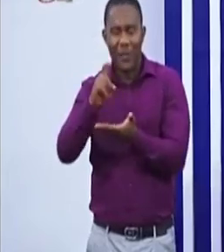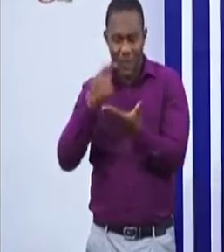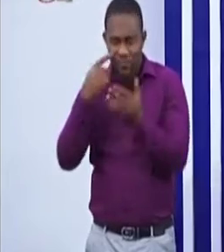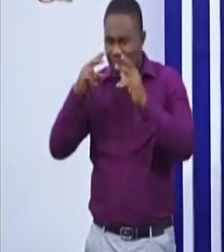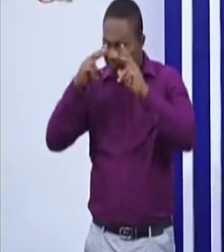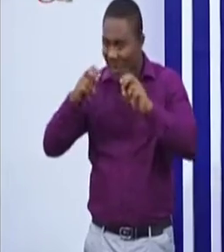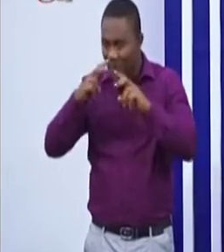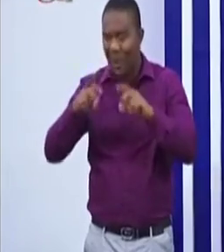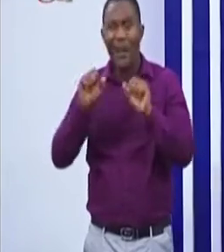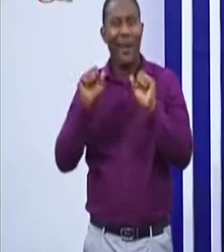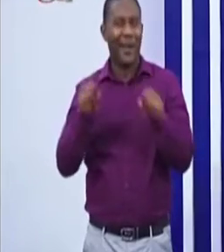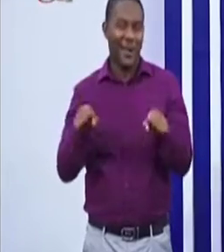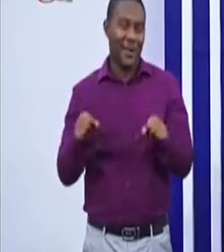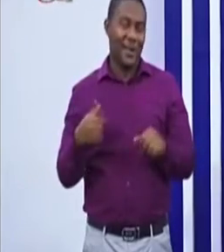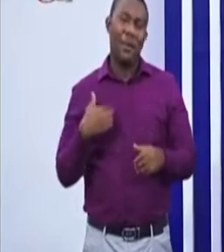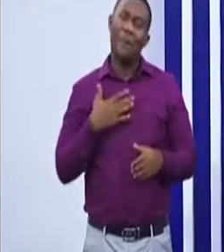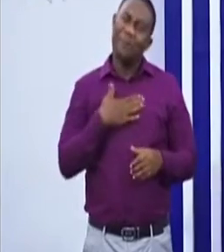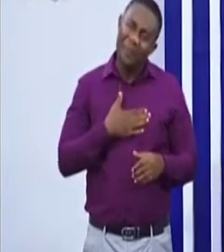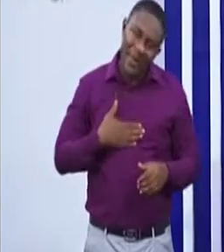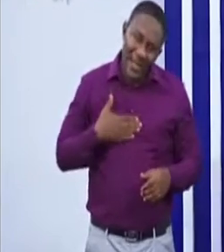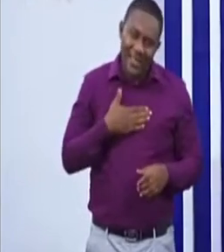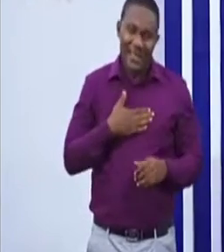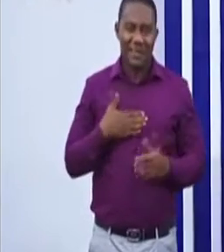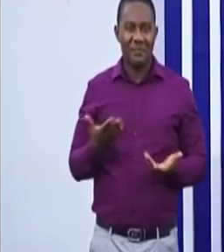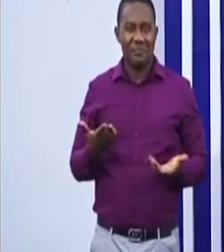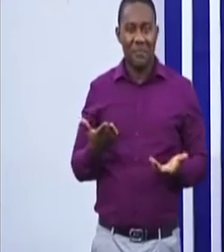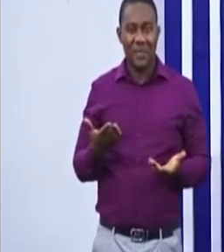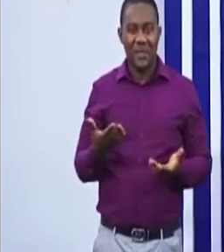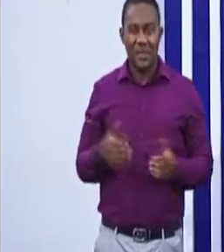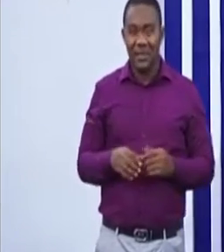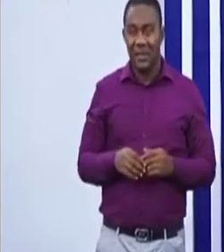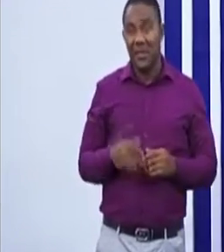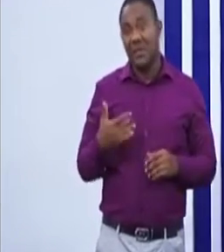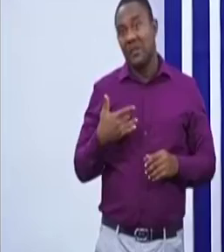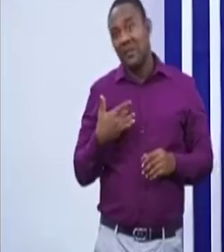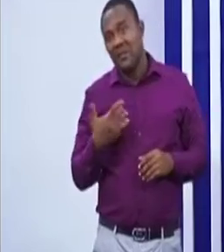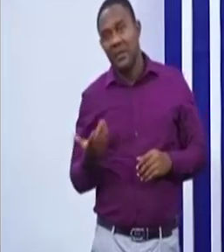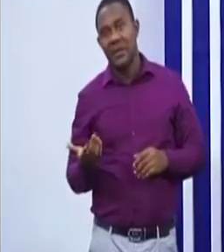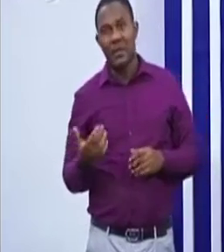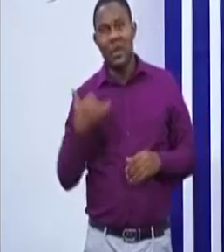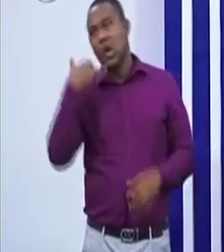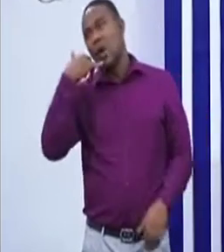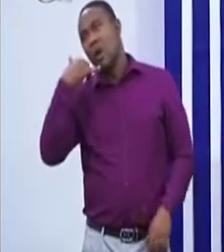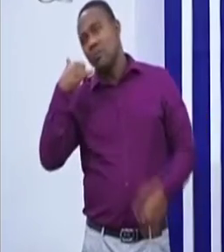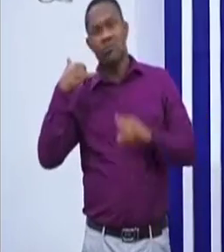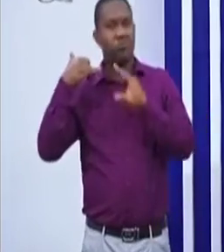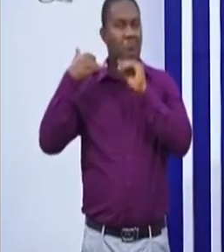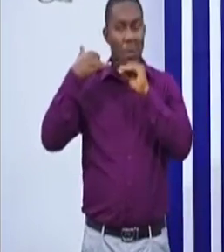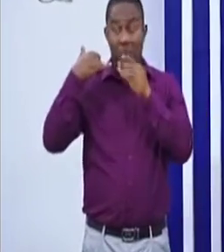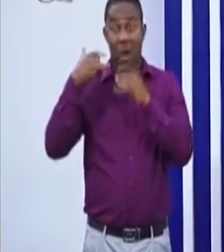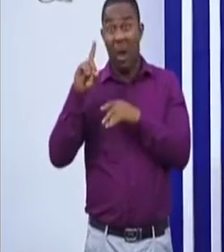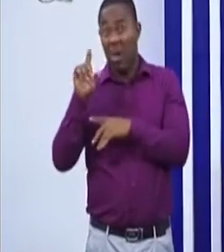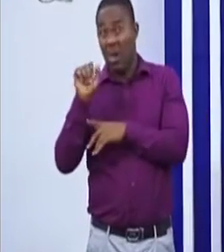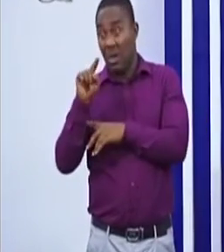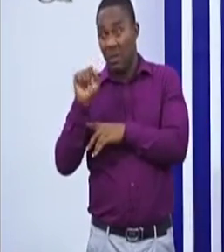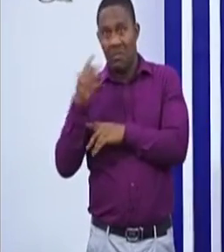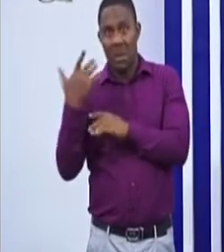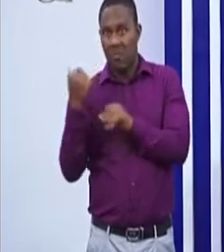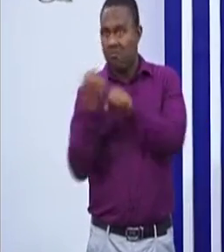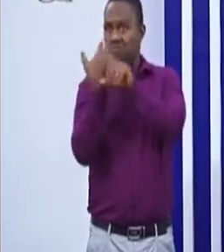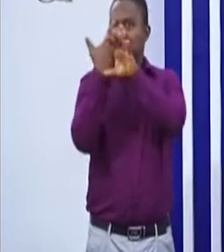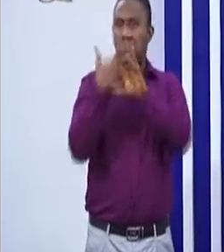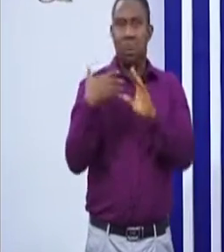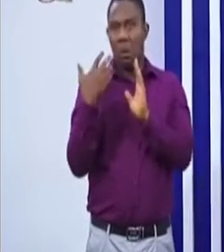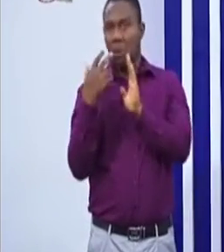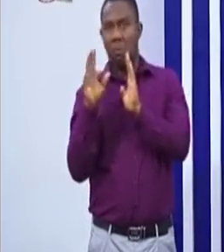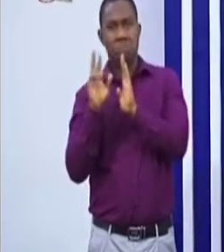nti yɛbɛboa sɛ ne yɛyɛ nyɛ de obi kasa a ɔka wɔ ne phone so anaa data a ɔsɛnde anaa mfoni a ɔyi hu ne